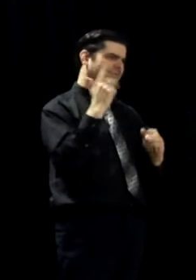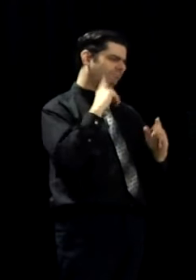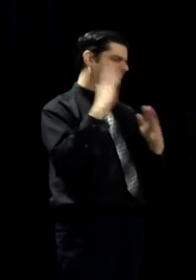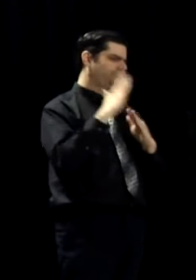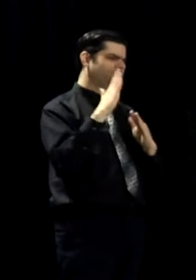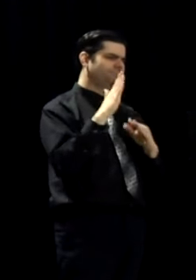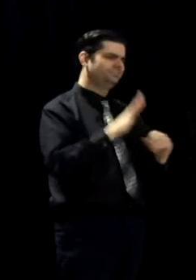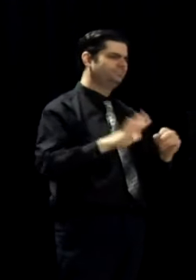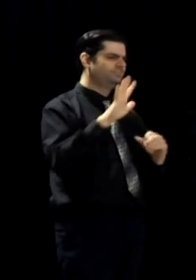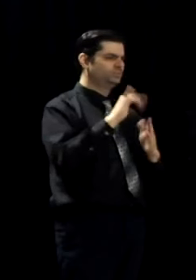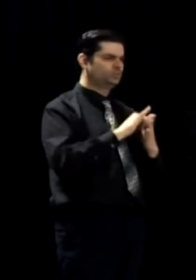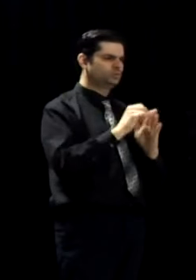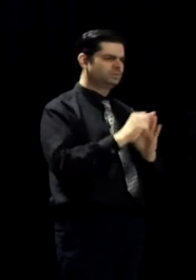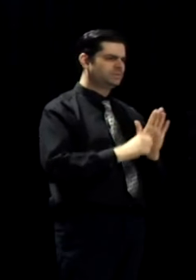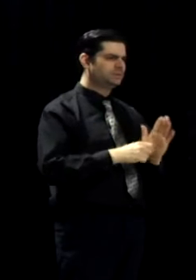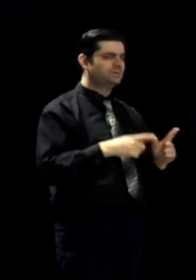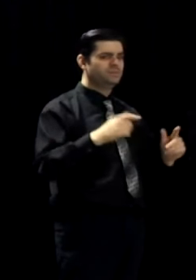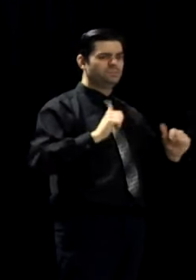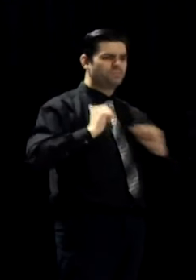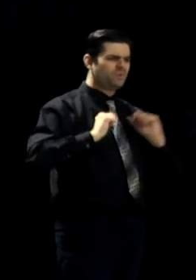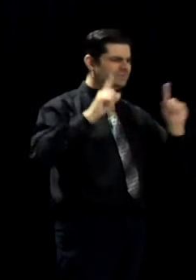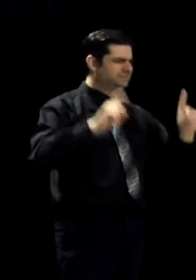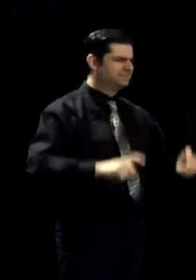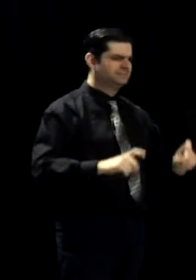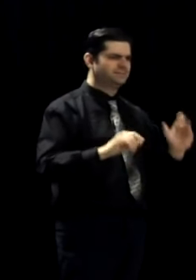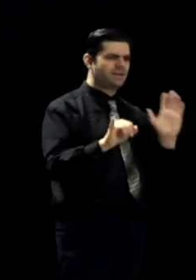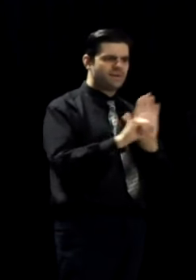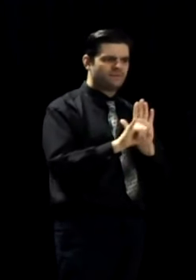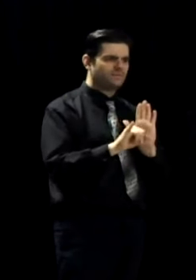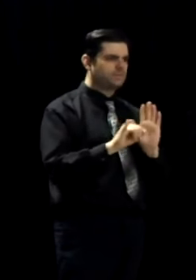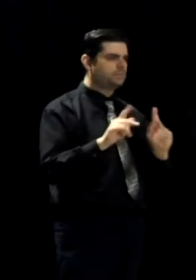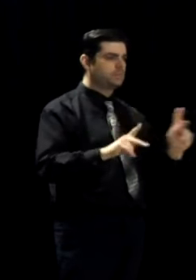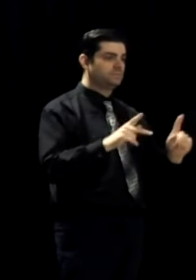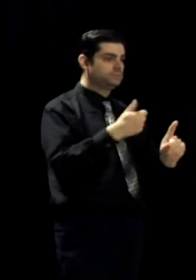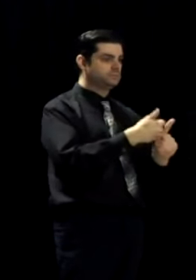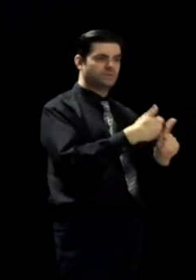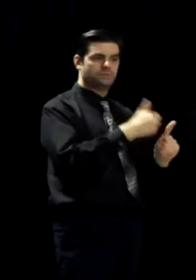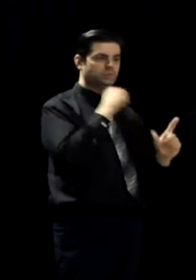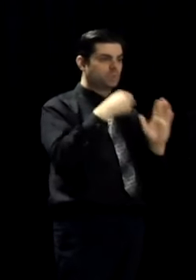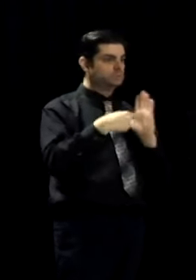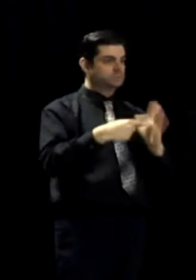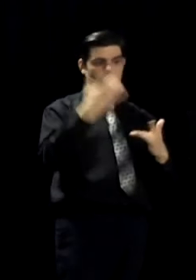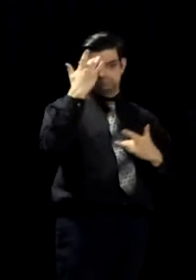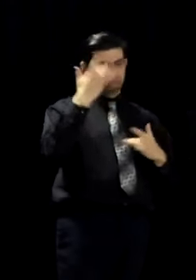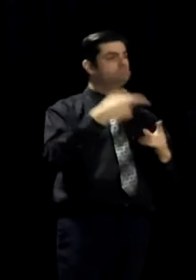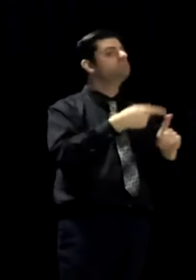asymptomatic individuals, how do you slow down a restart? You're the best. Where are you supposed to go?